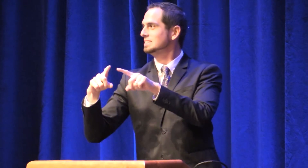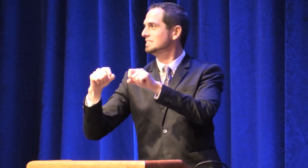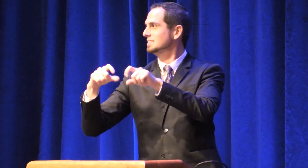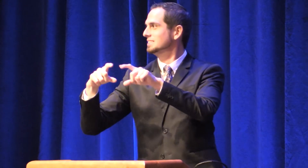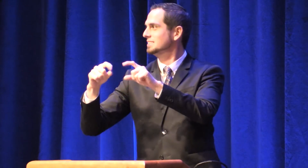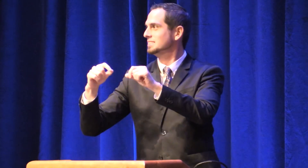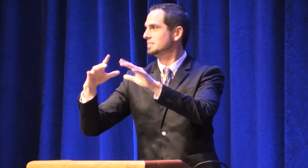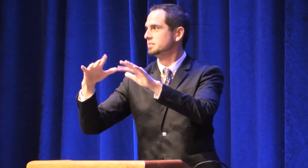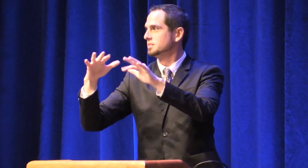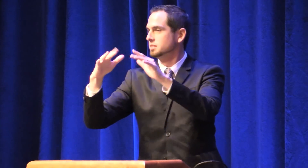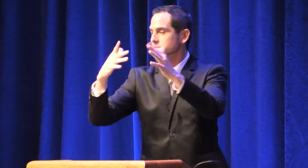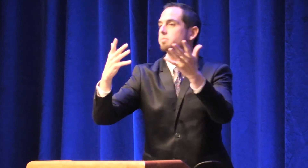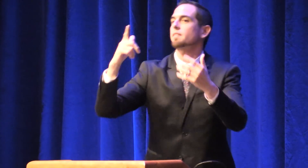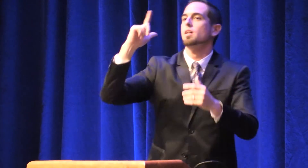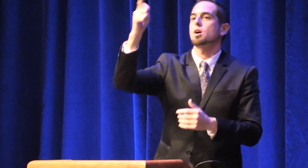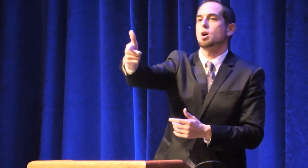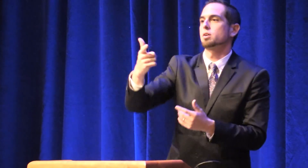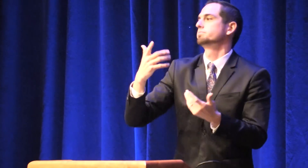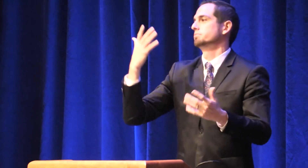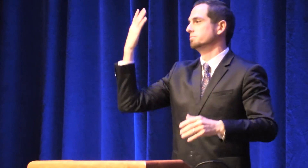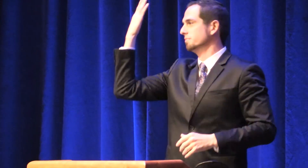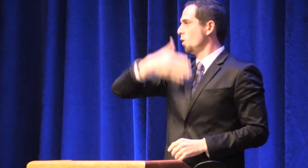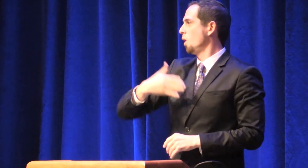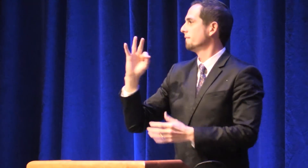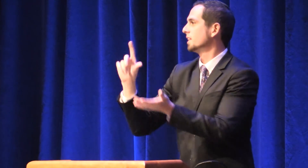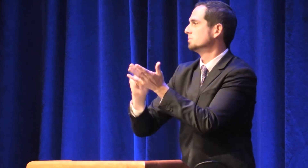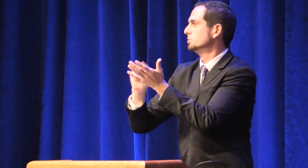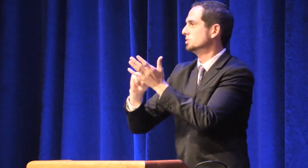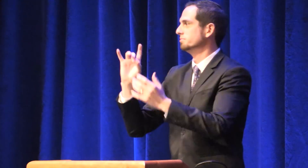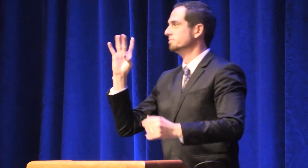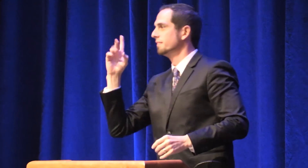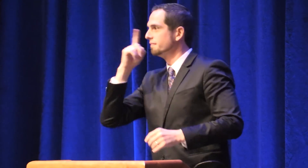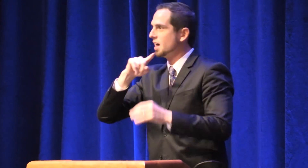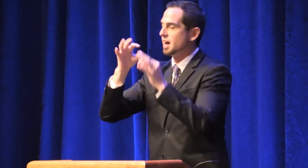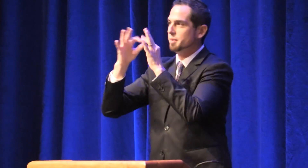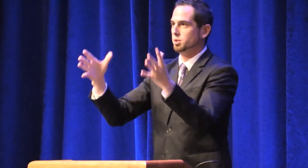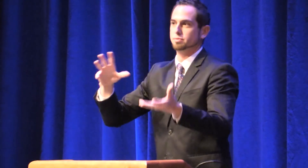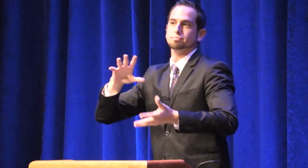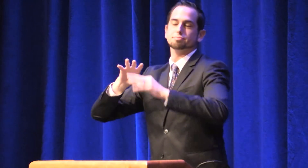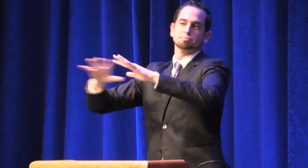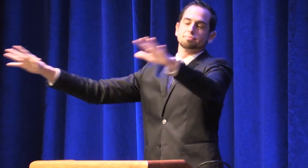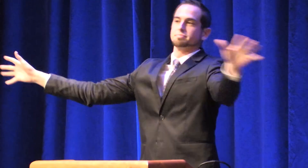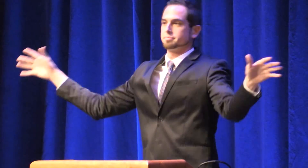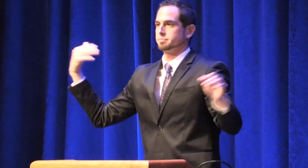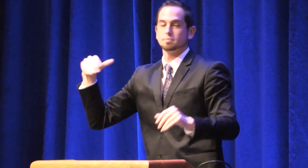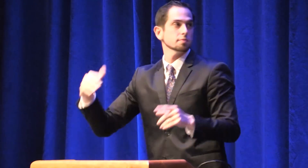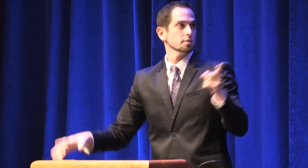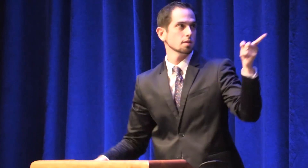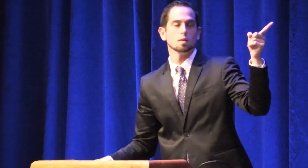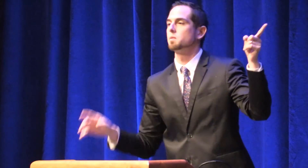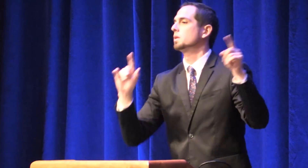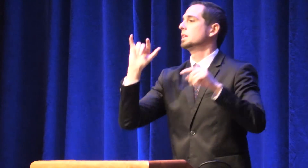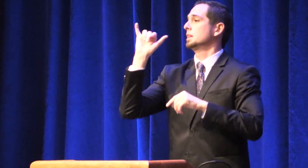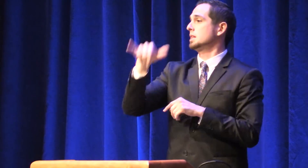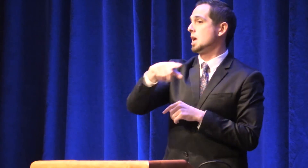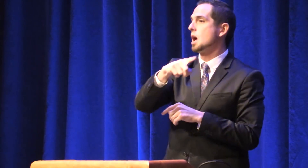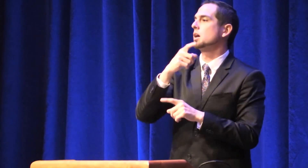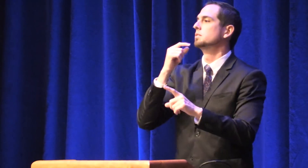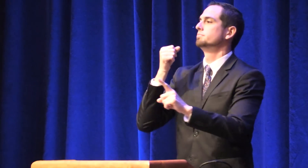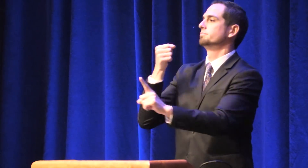saying that get him off the stage, essentially booing him off the stage until everyone realized that he